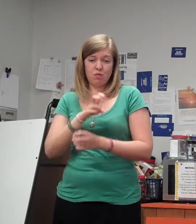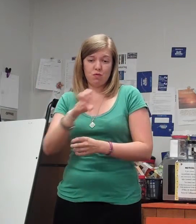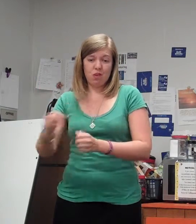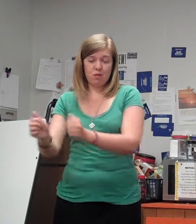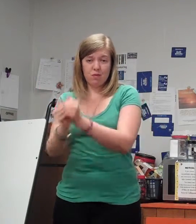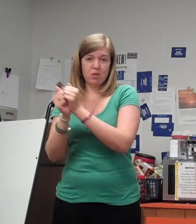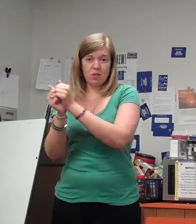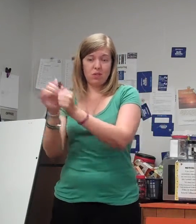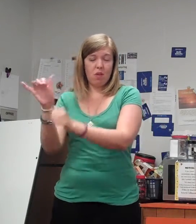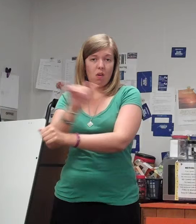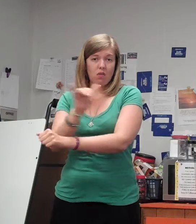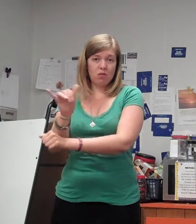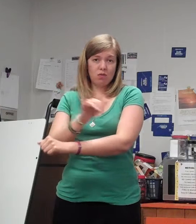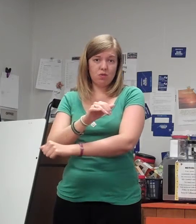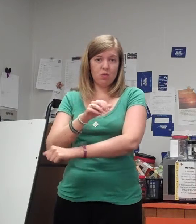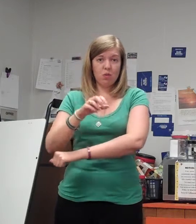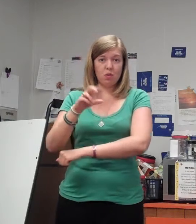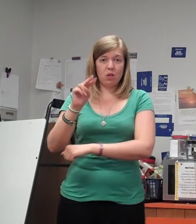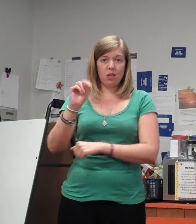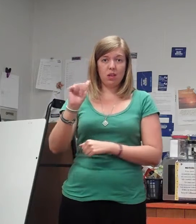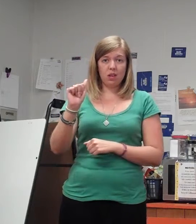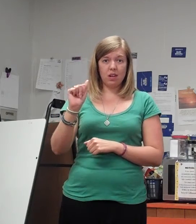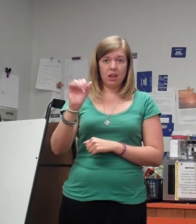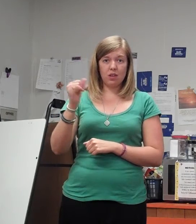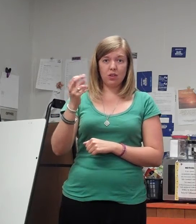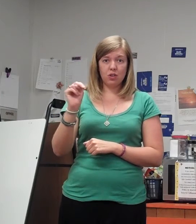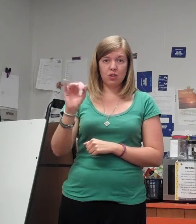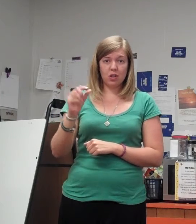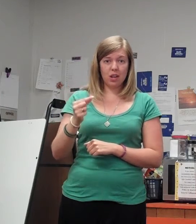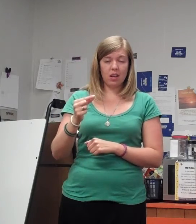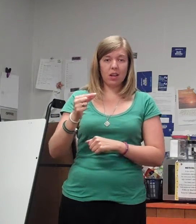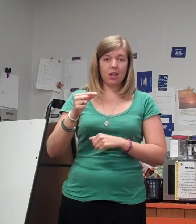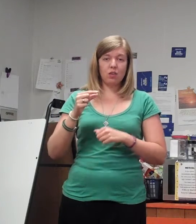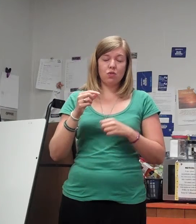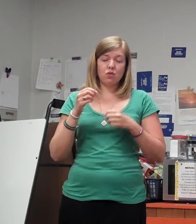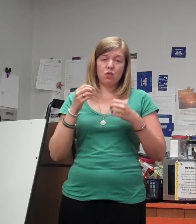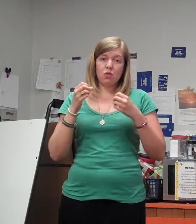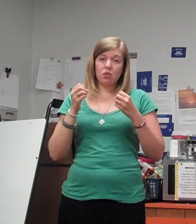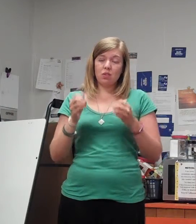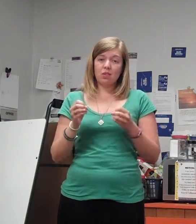And so we still had someone from our travel group that was with us.